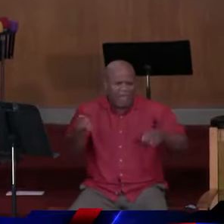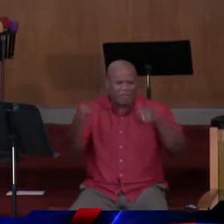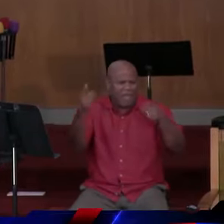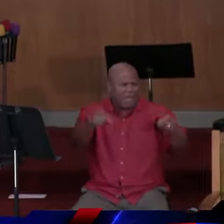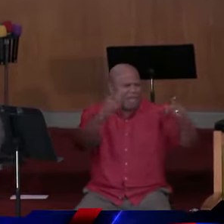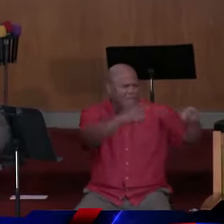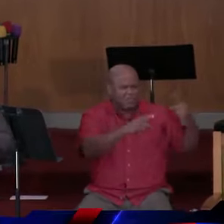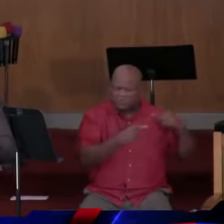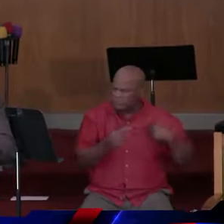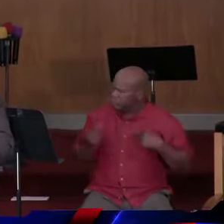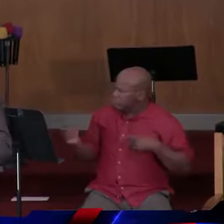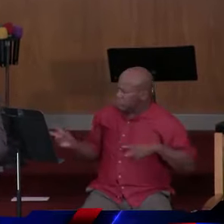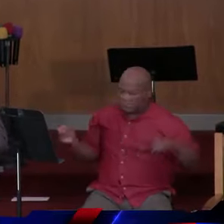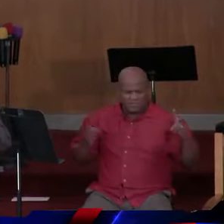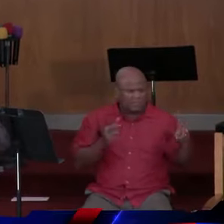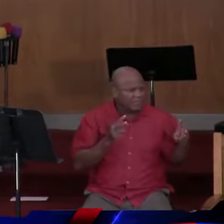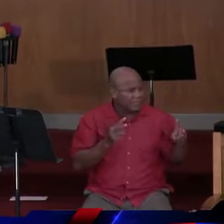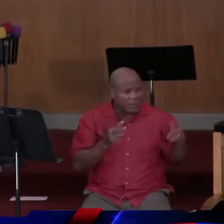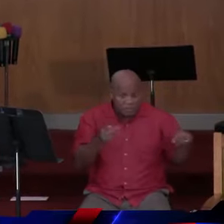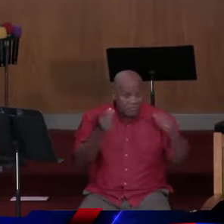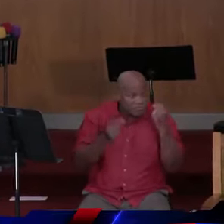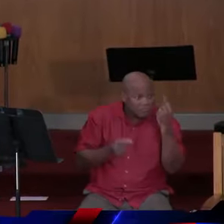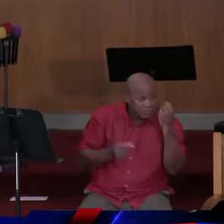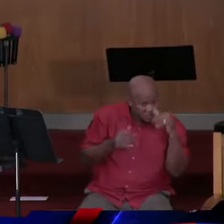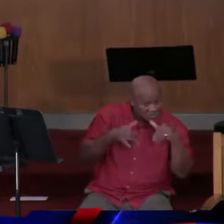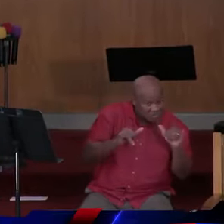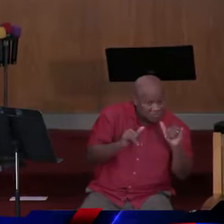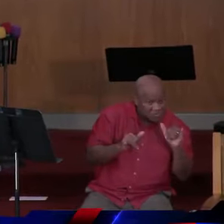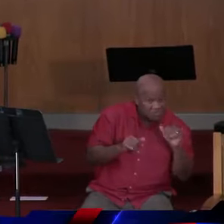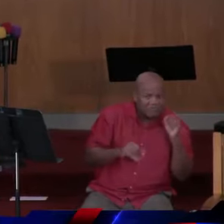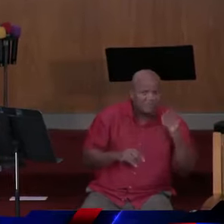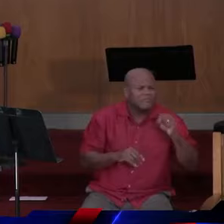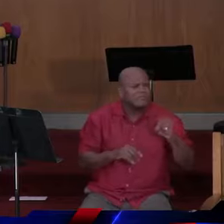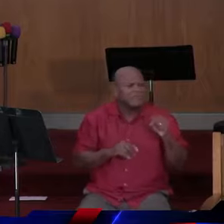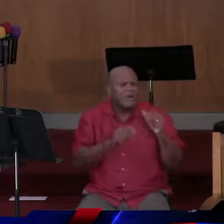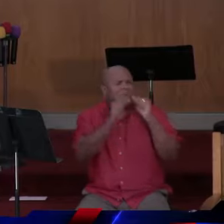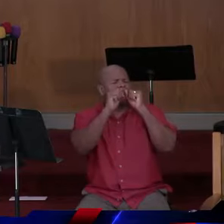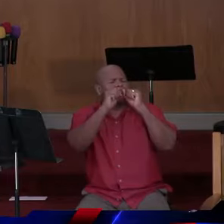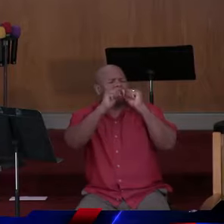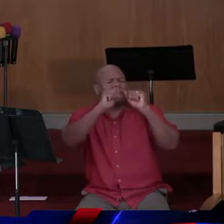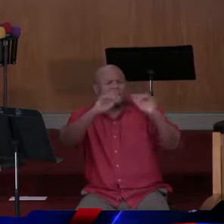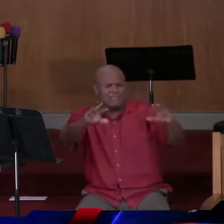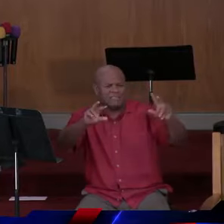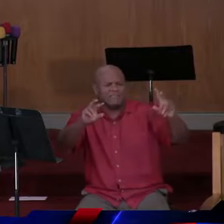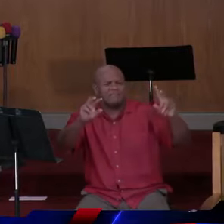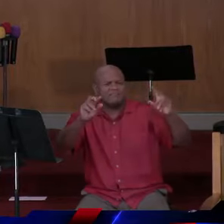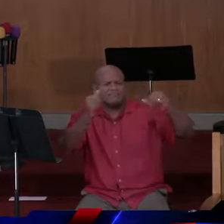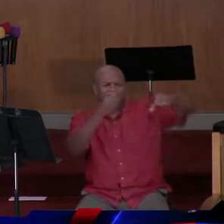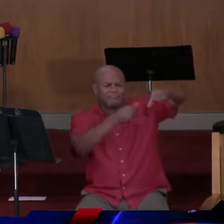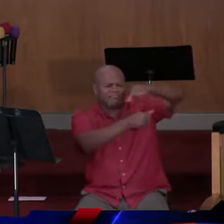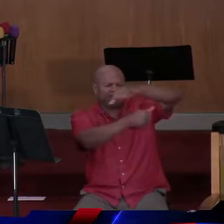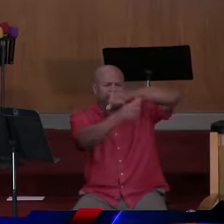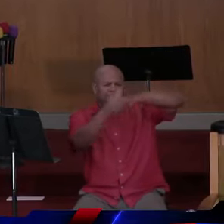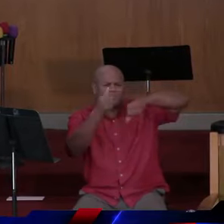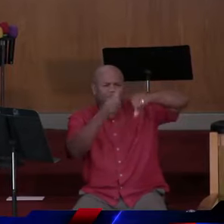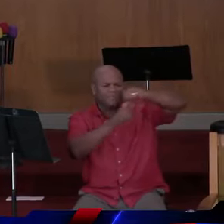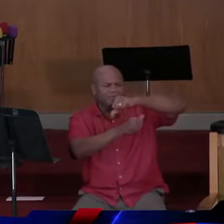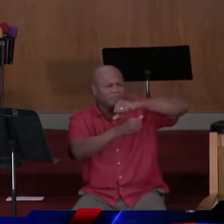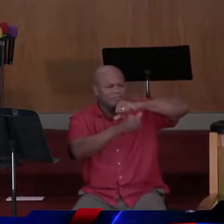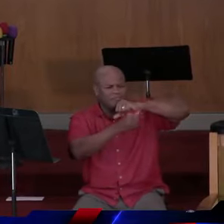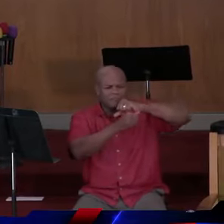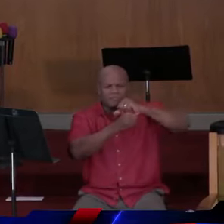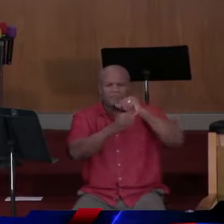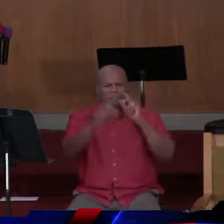Not only is it a beloved, y'all still with me? The blessed fellowship. We